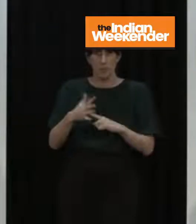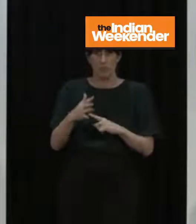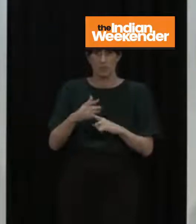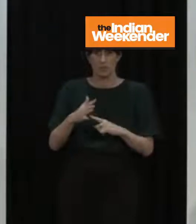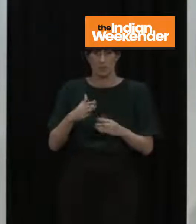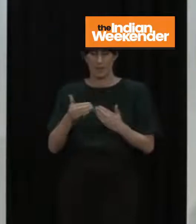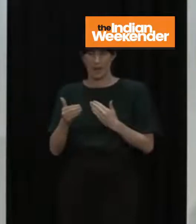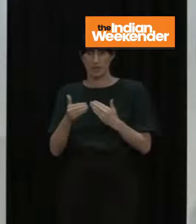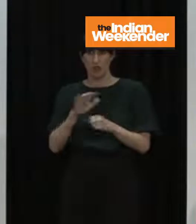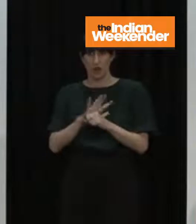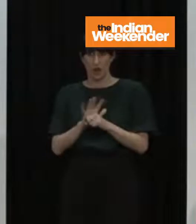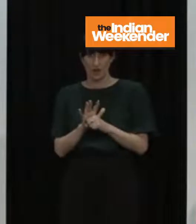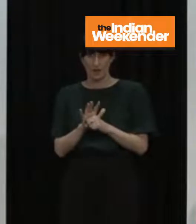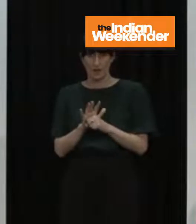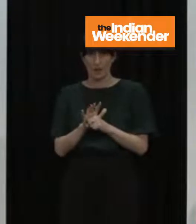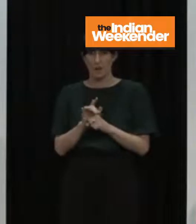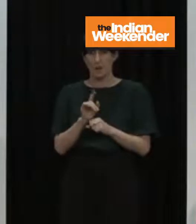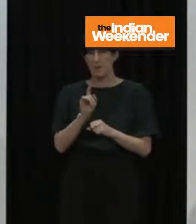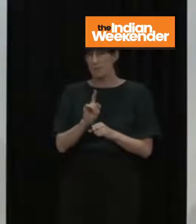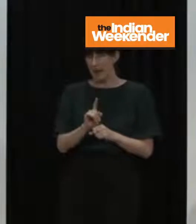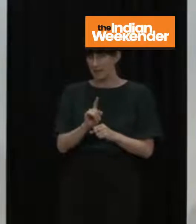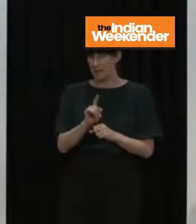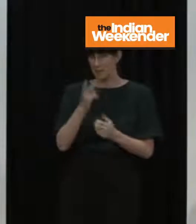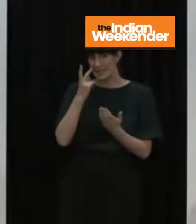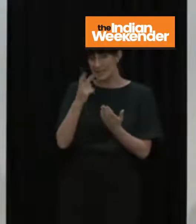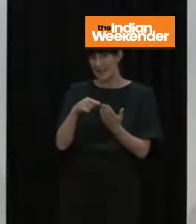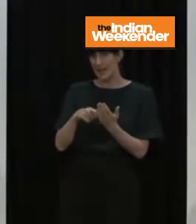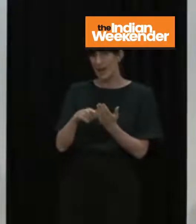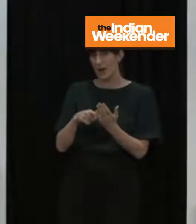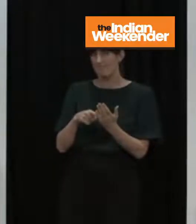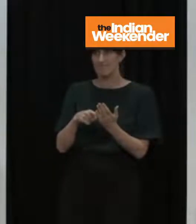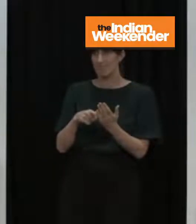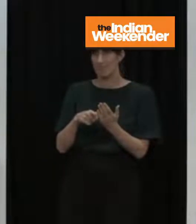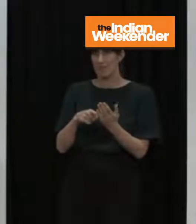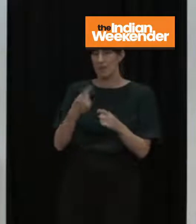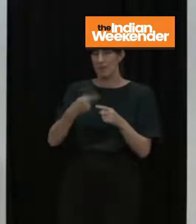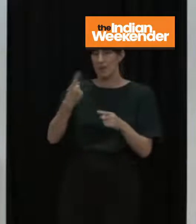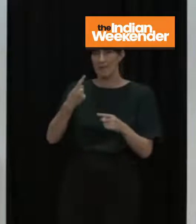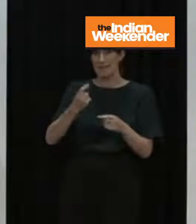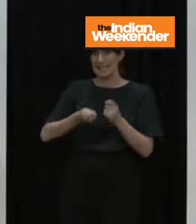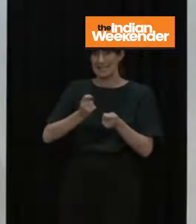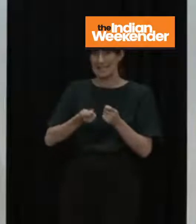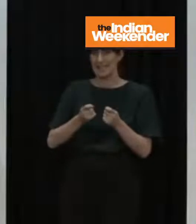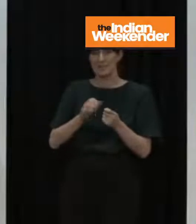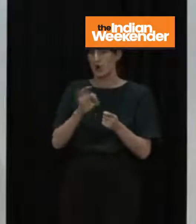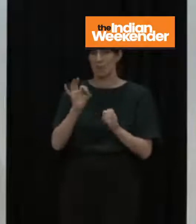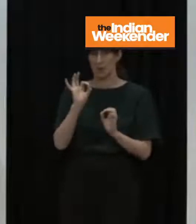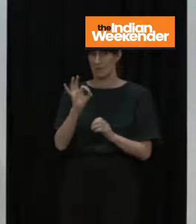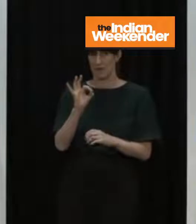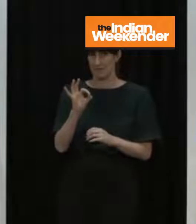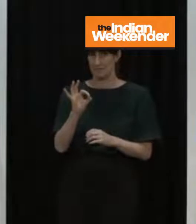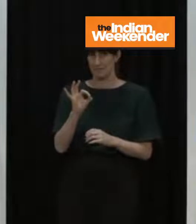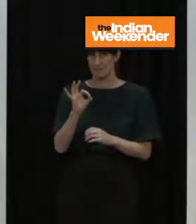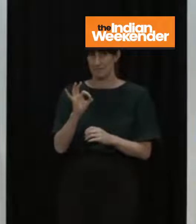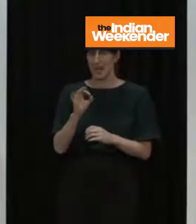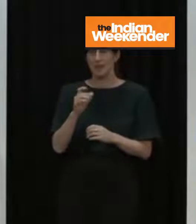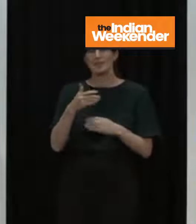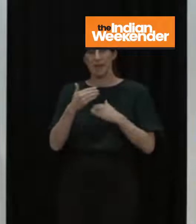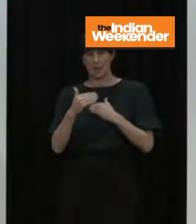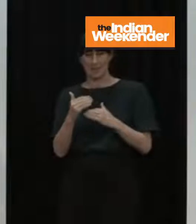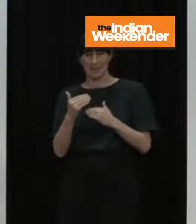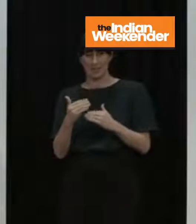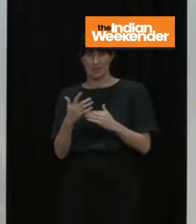manage COVID, you'll also note there have been reports in recent days about the limitations of rapid antigen testing as well. We've moved carefully through that, but